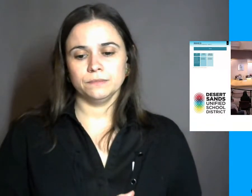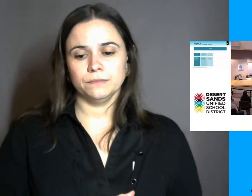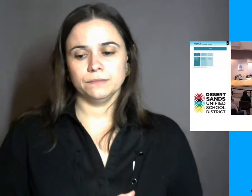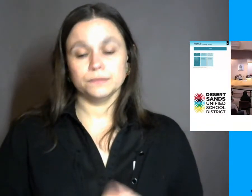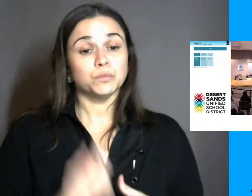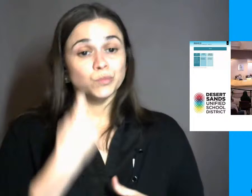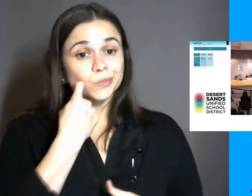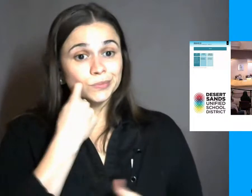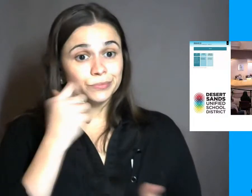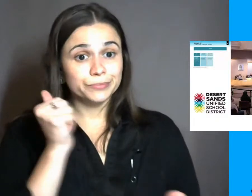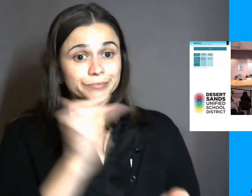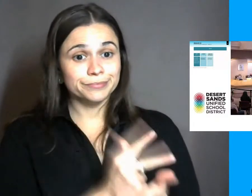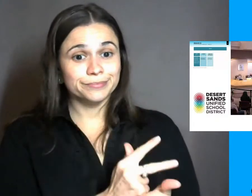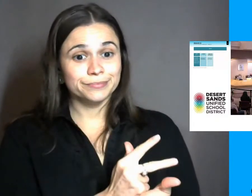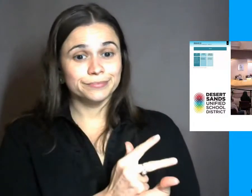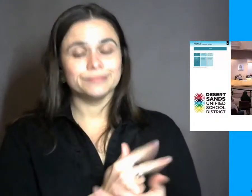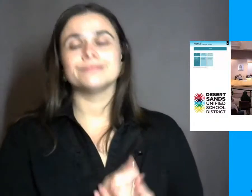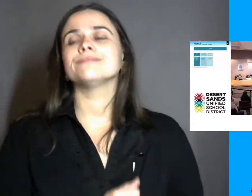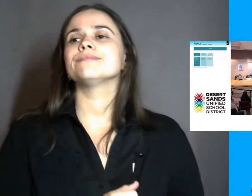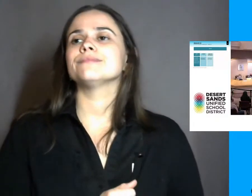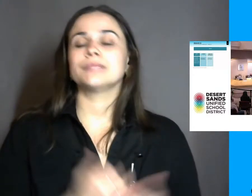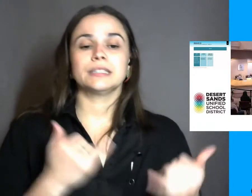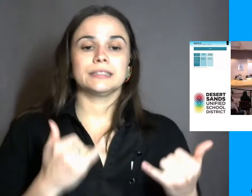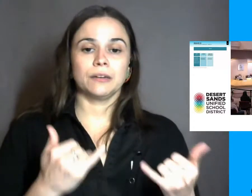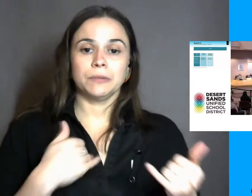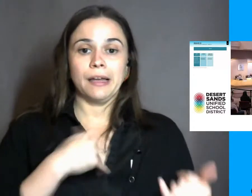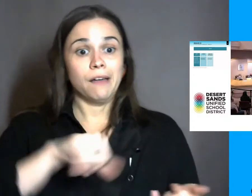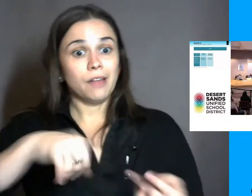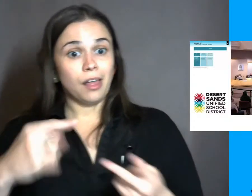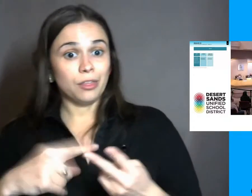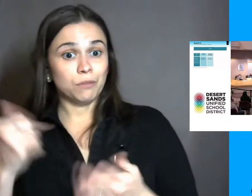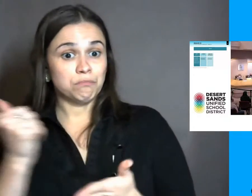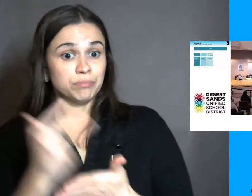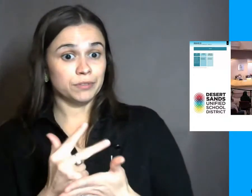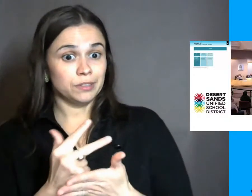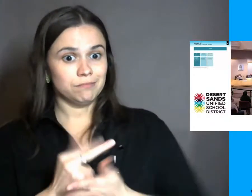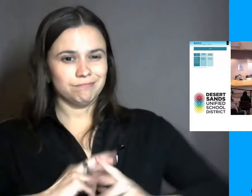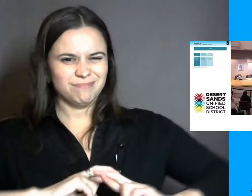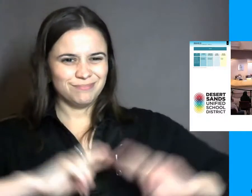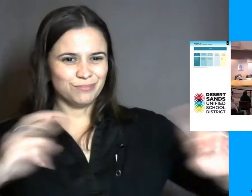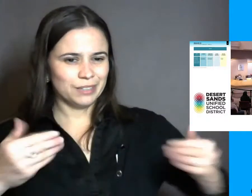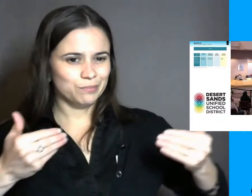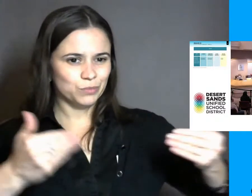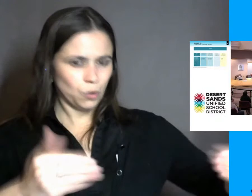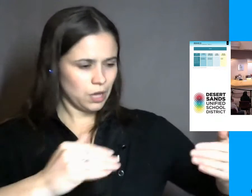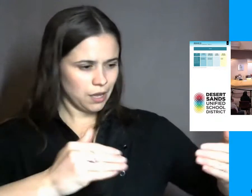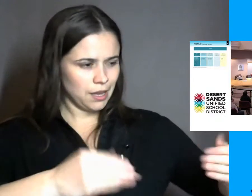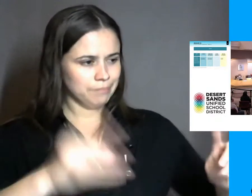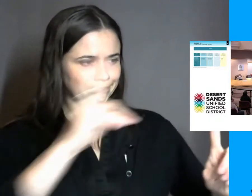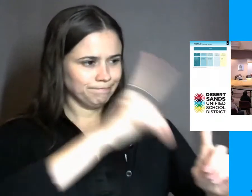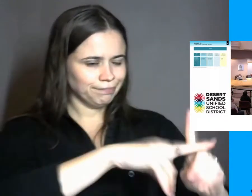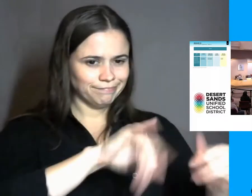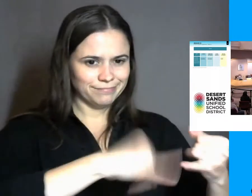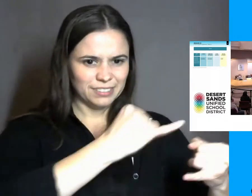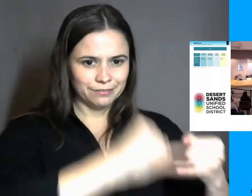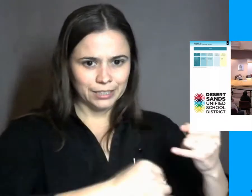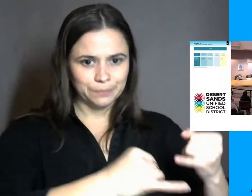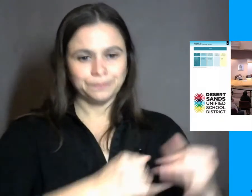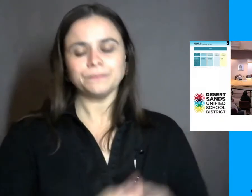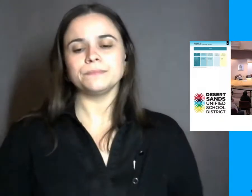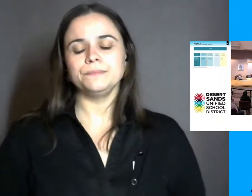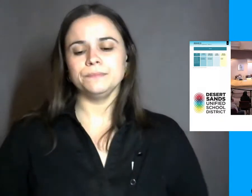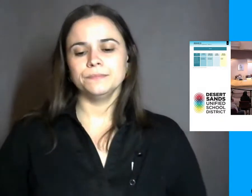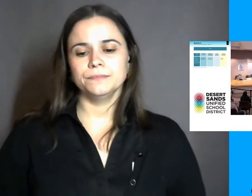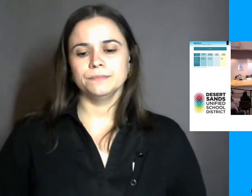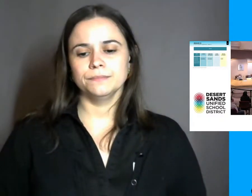getting that. Now we also have DSA approval, and now we're getting ready to submit our funding applications to get ourselves in line as well. Those projects will also